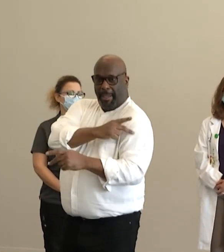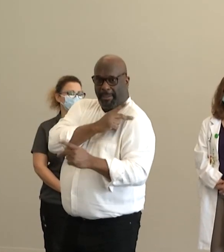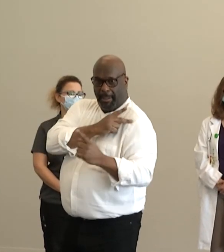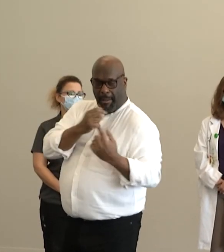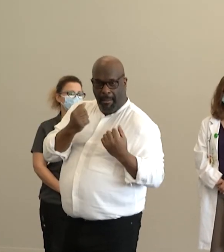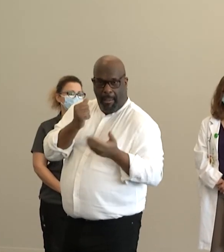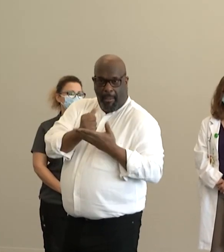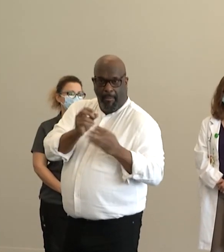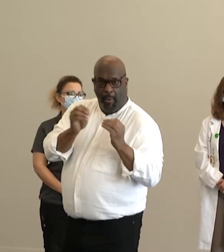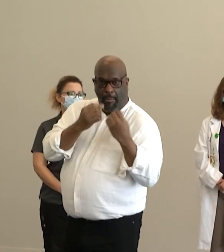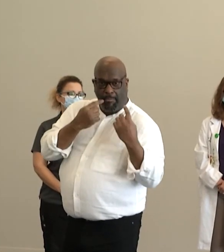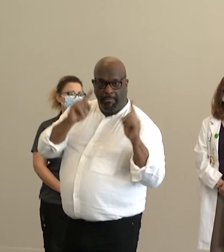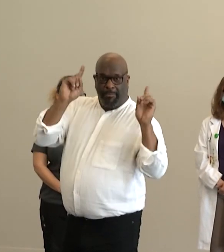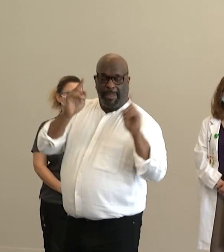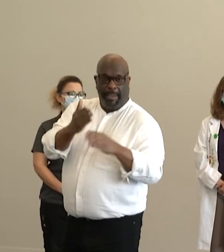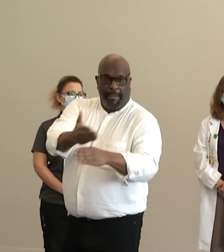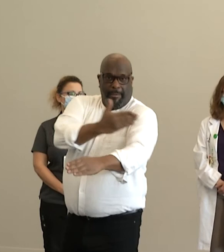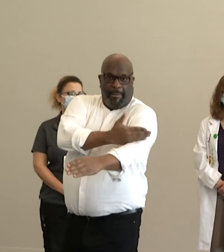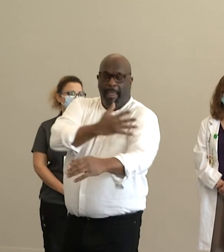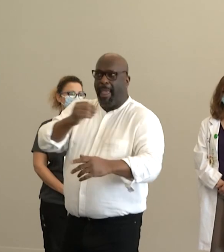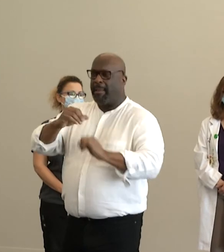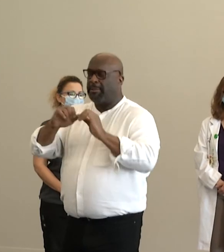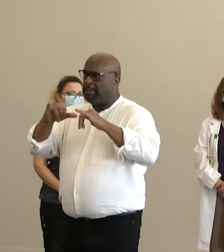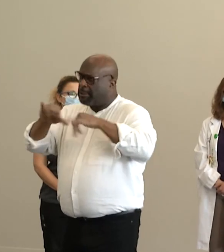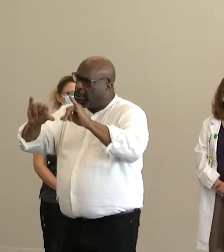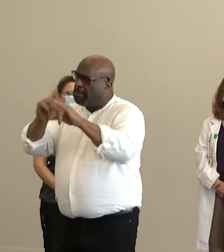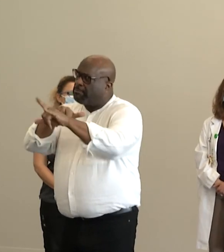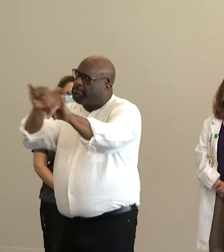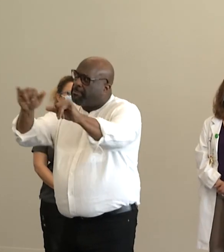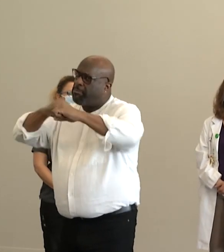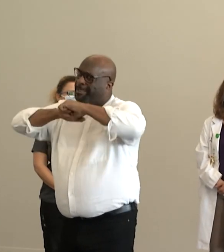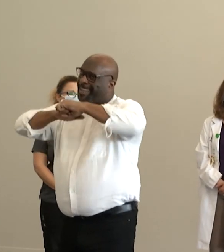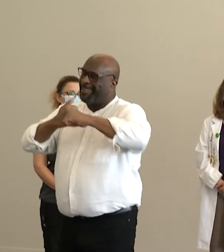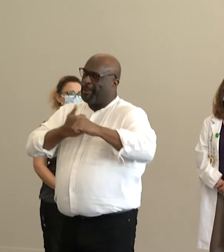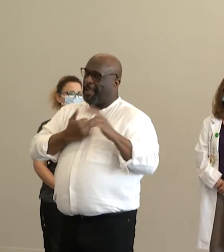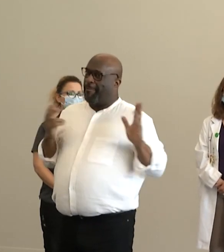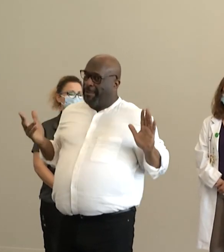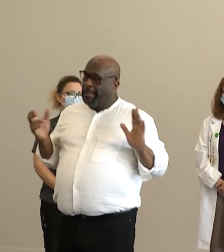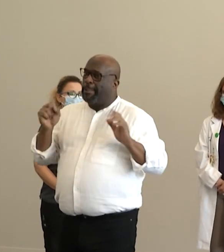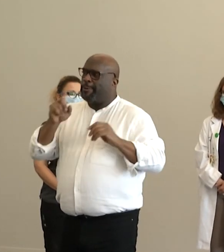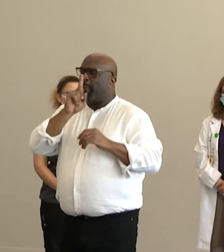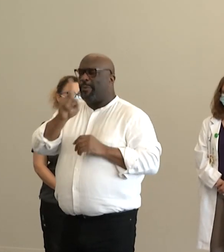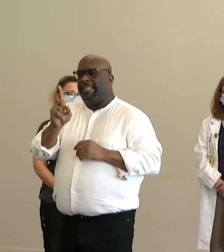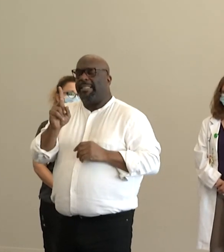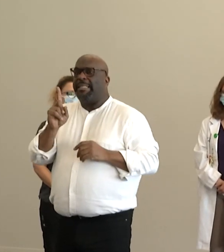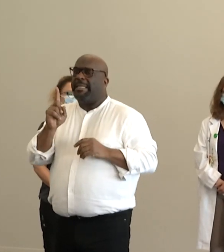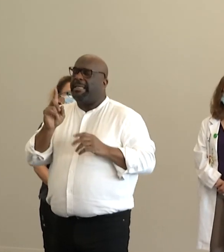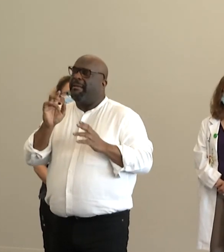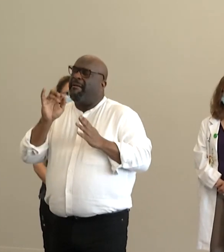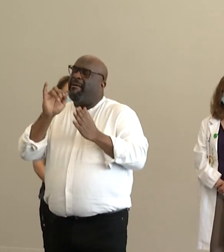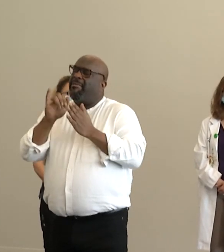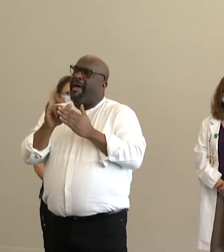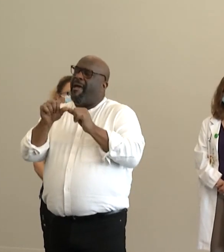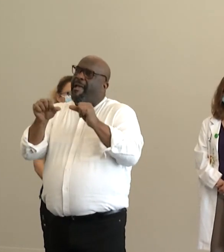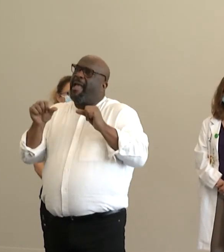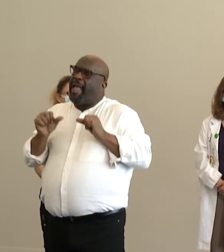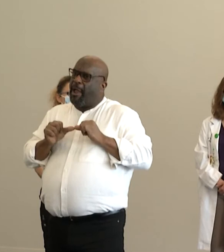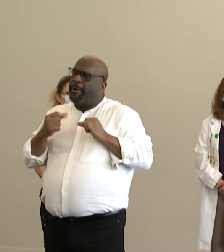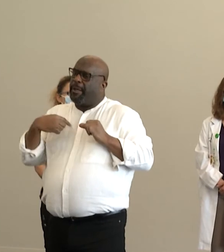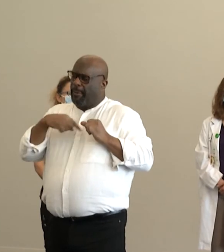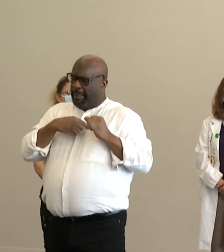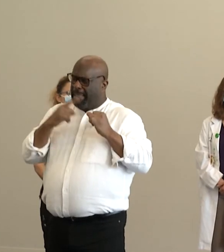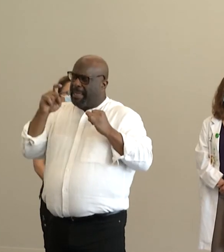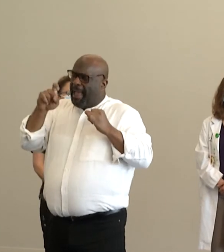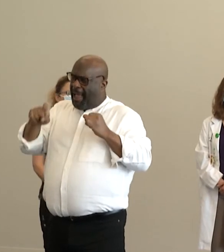outcomes and protecting ourselves. So it's by design an area that we think of the